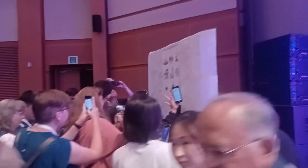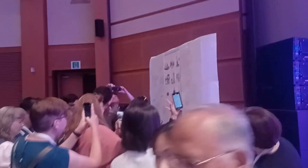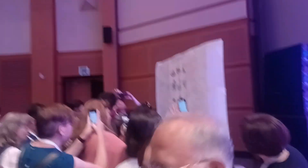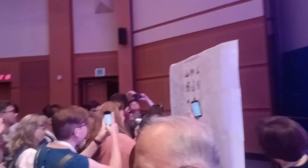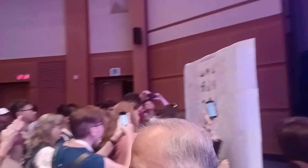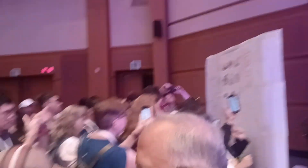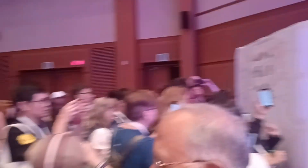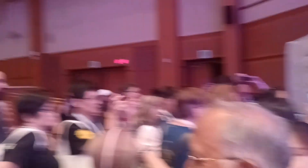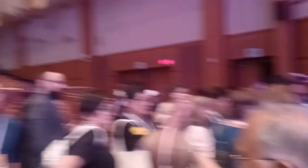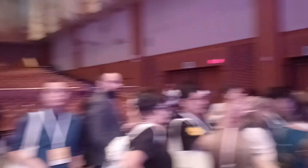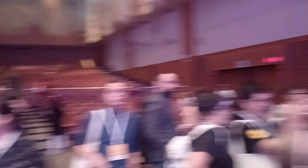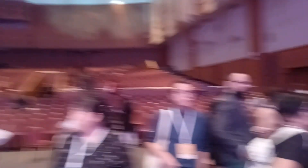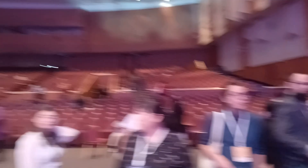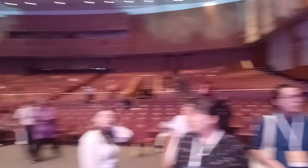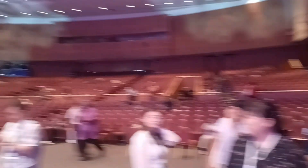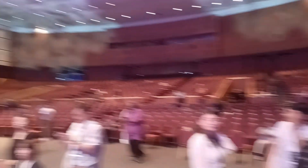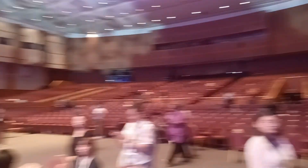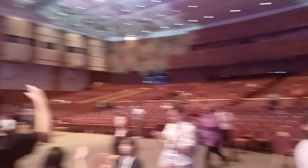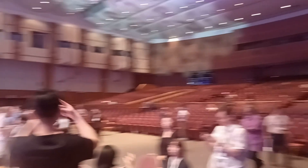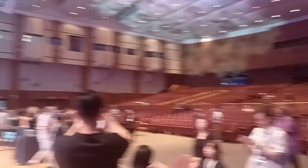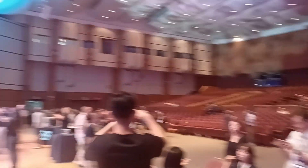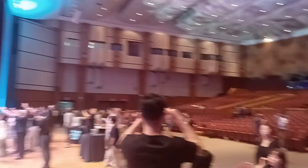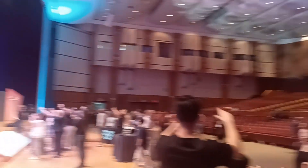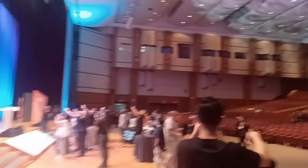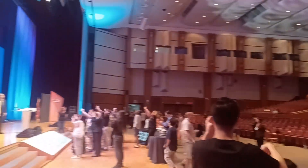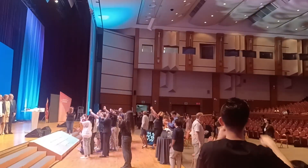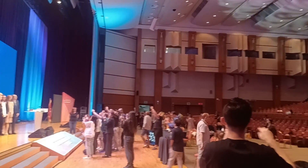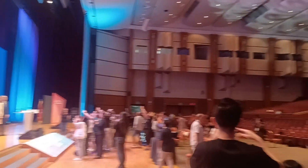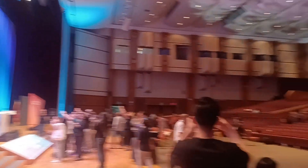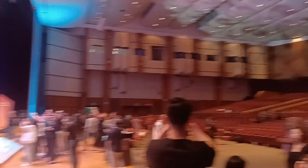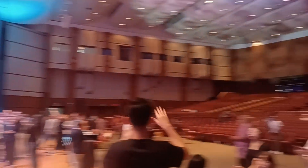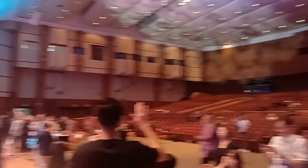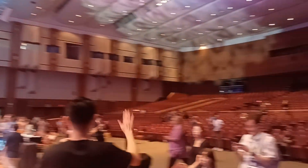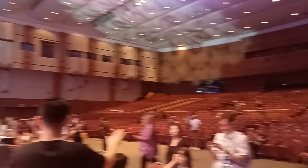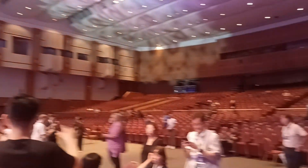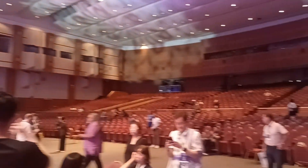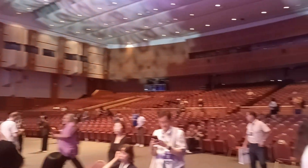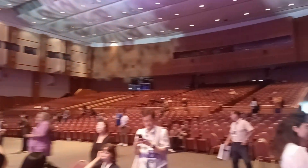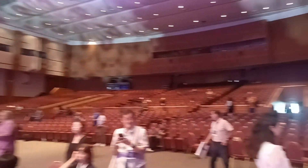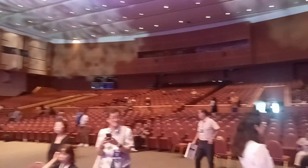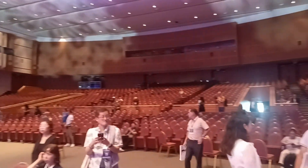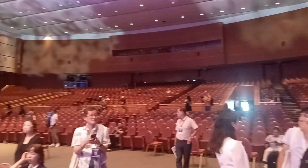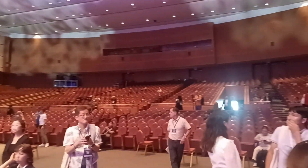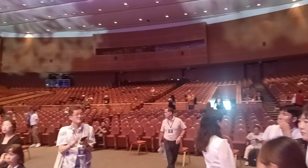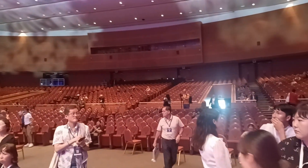Yeah.